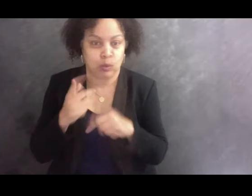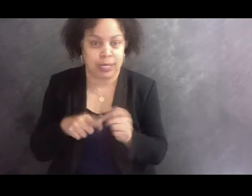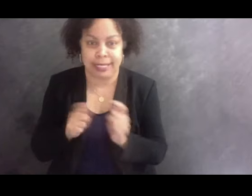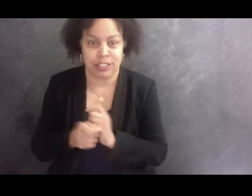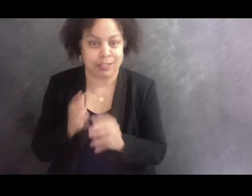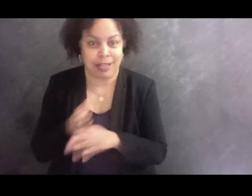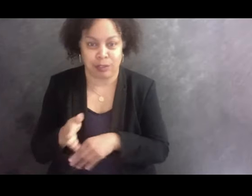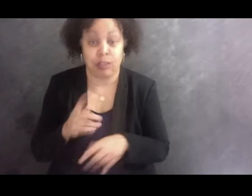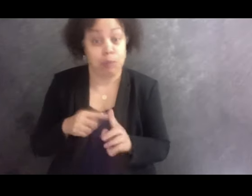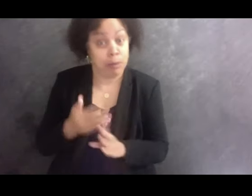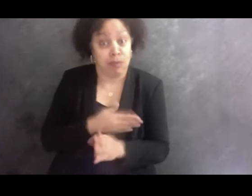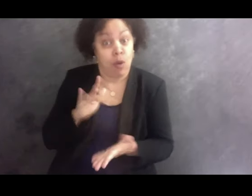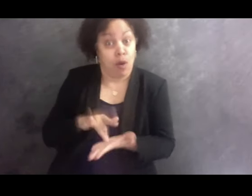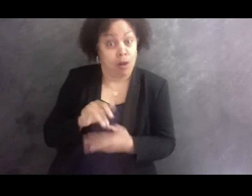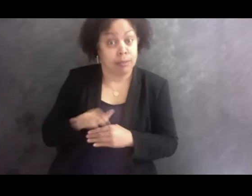further changes.